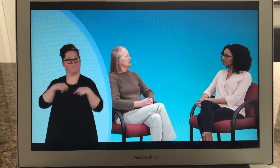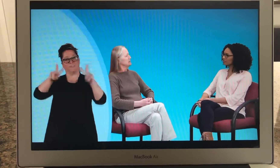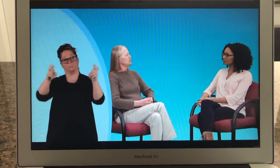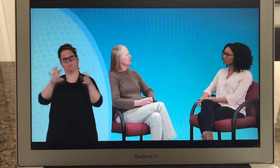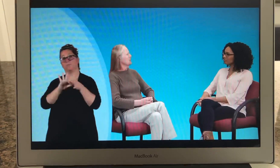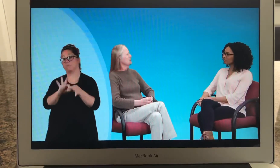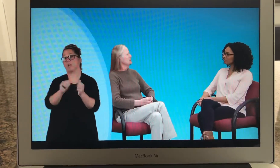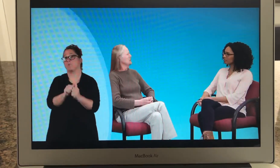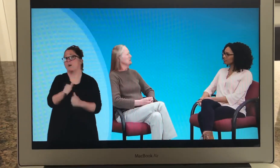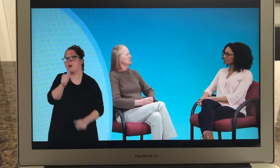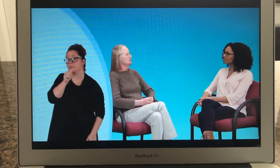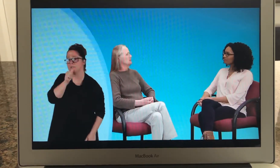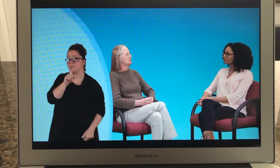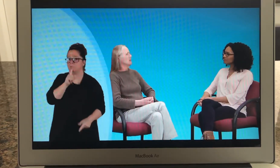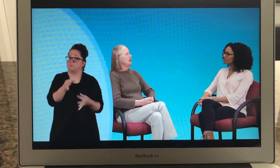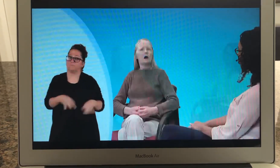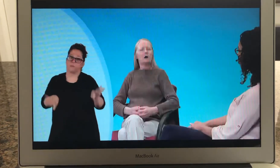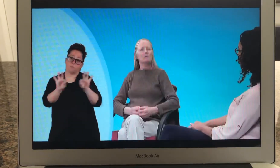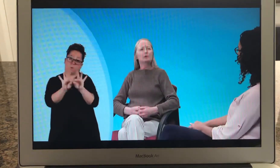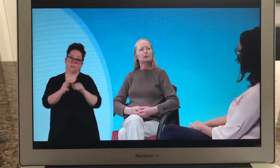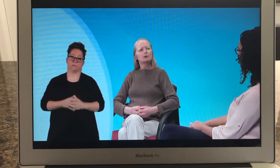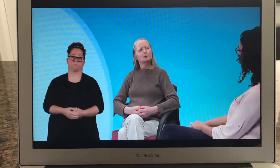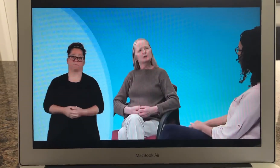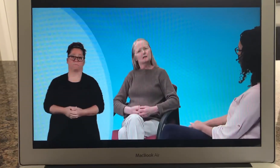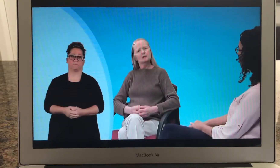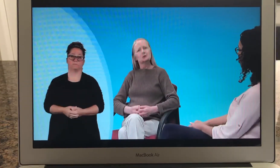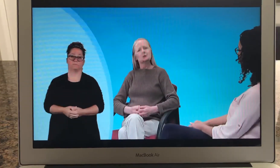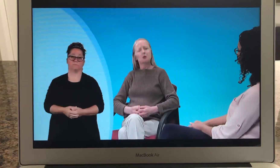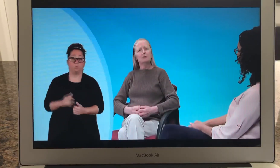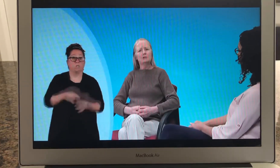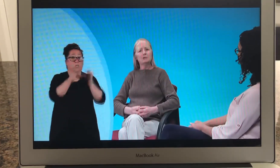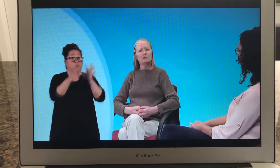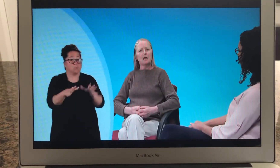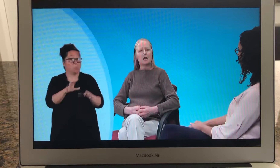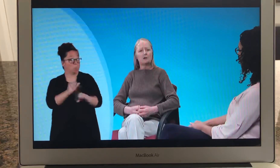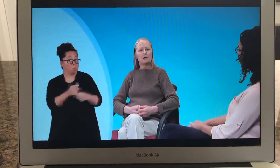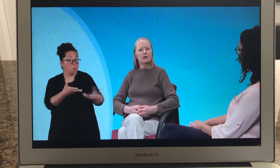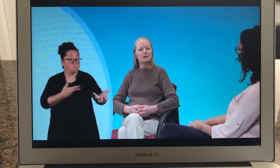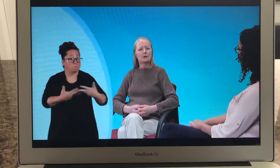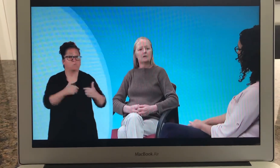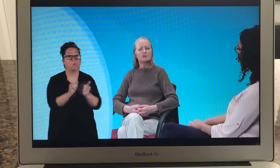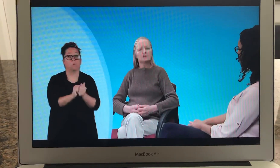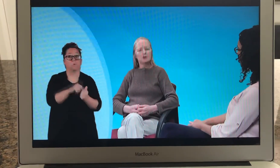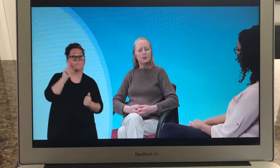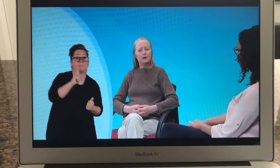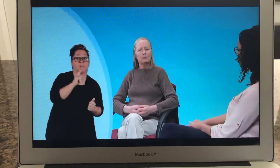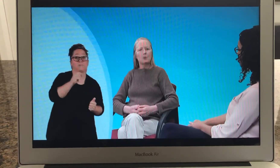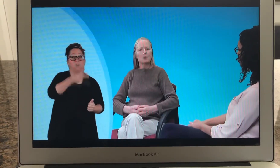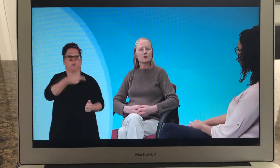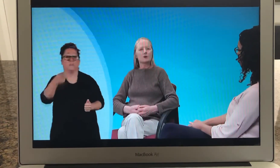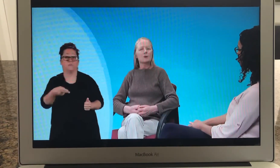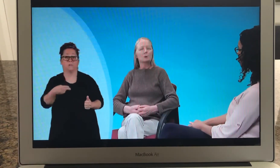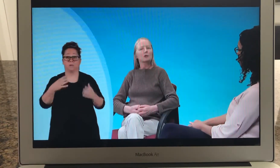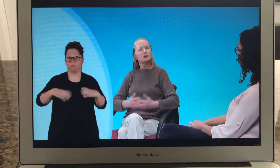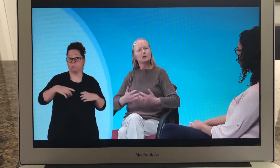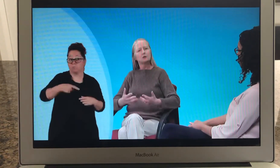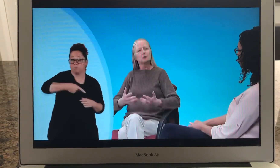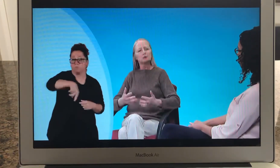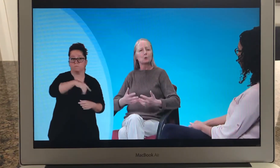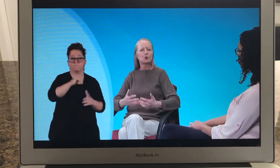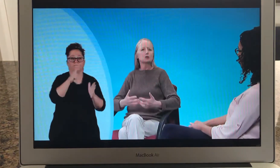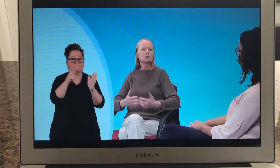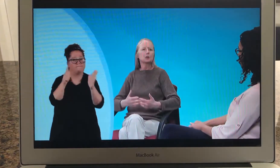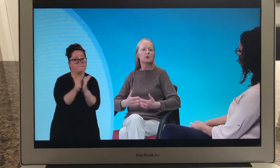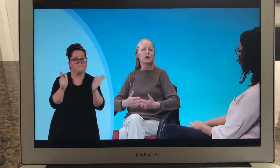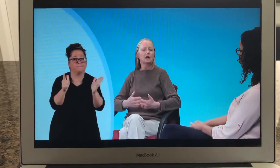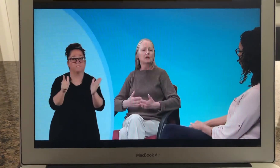adult. Also, you can follow confidentiality. That is important. As an interpreter, you're involved with deaf and hard of